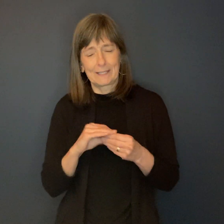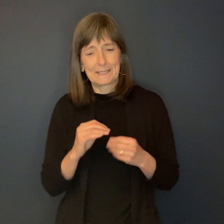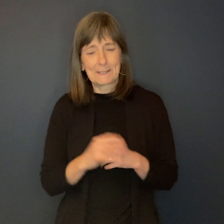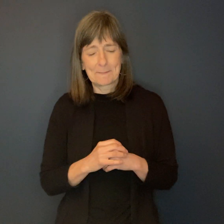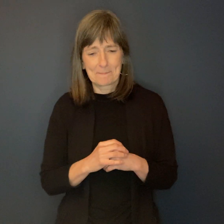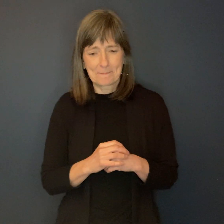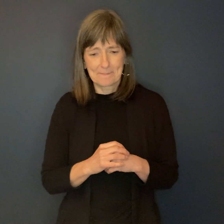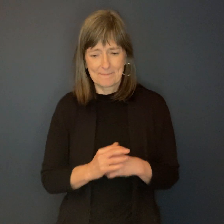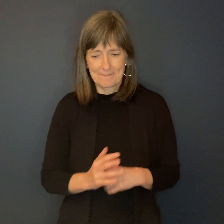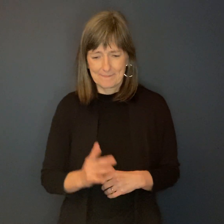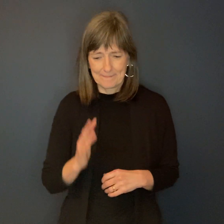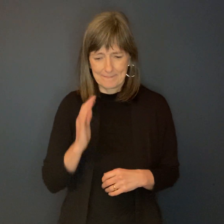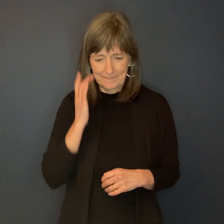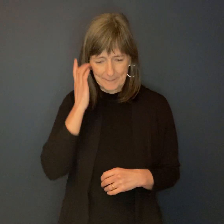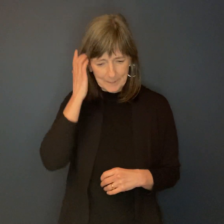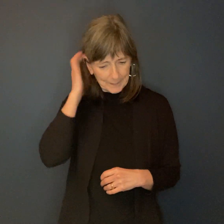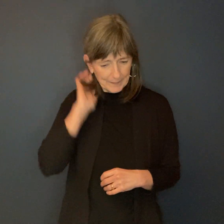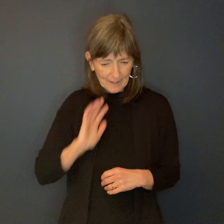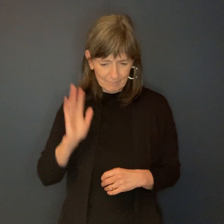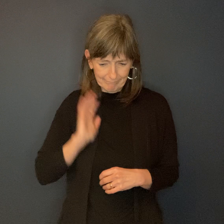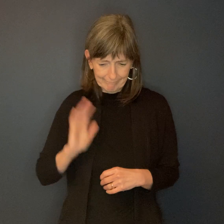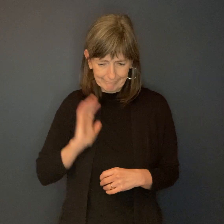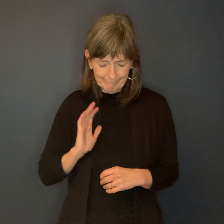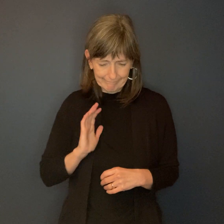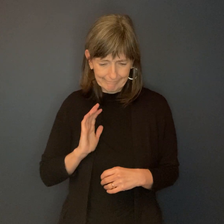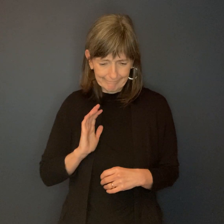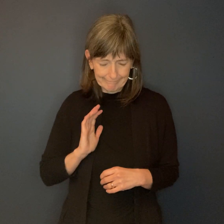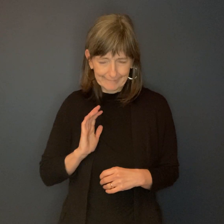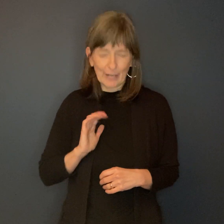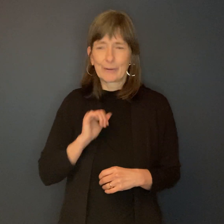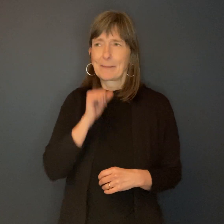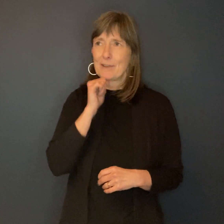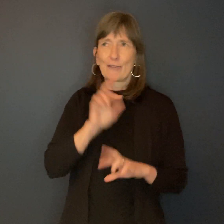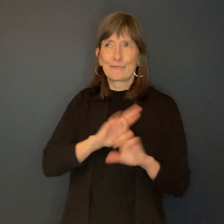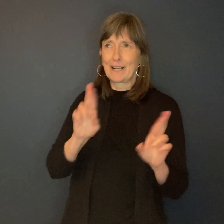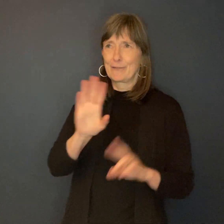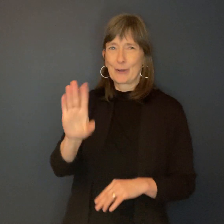back from, I wasn't really prepared for this question, but